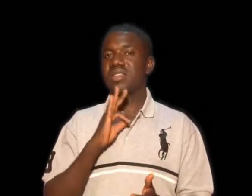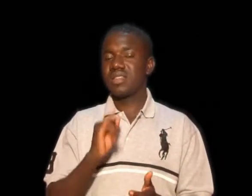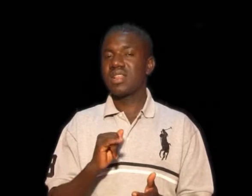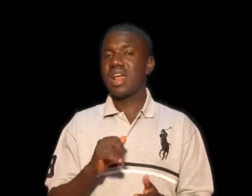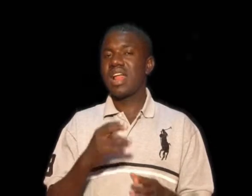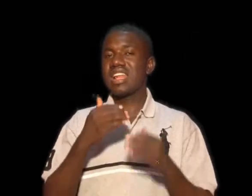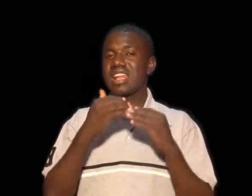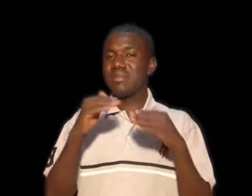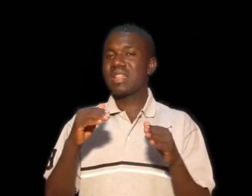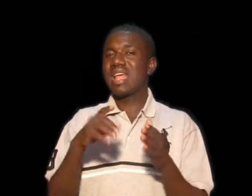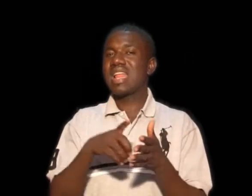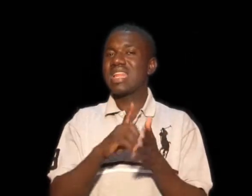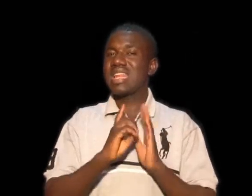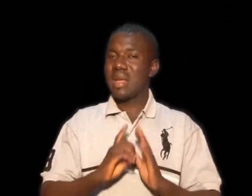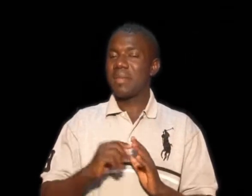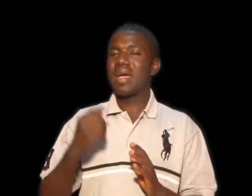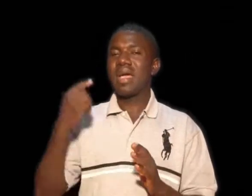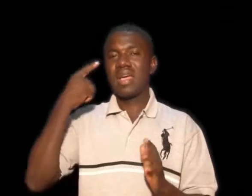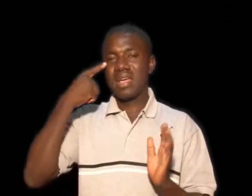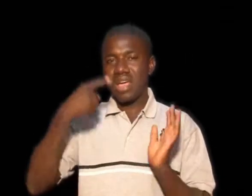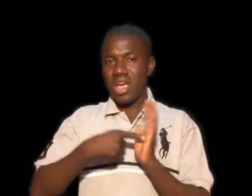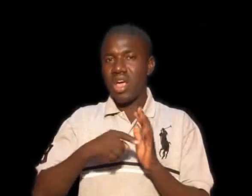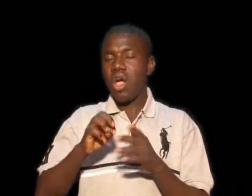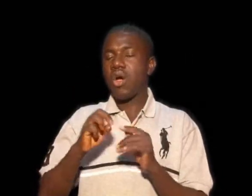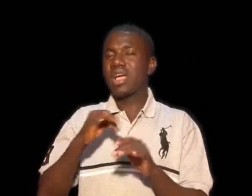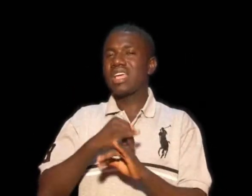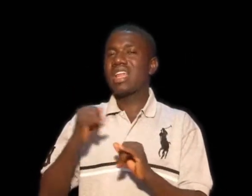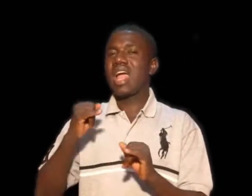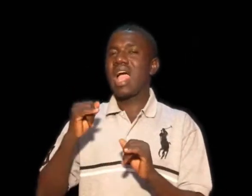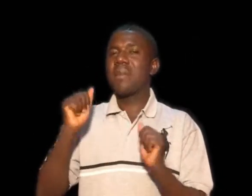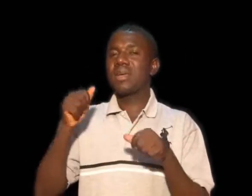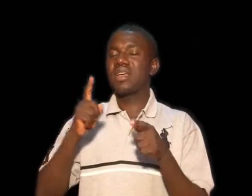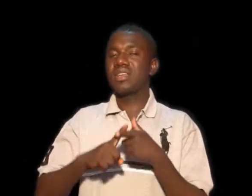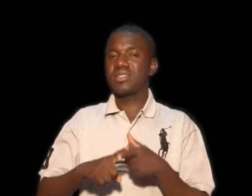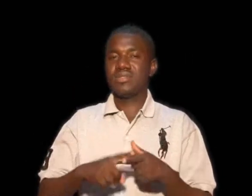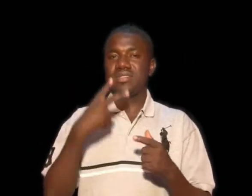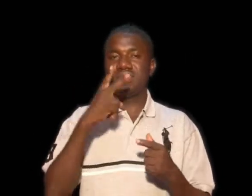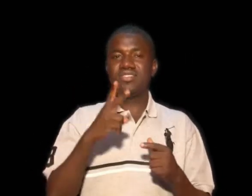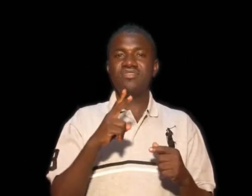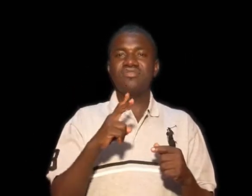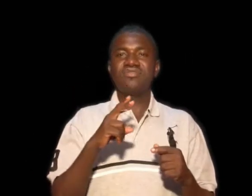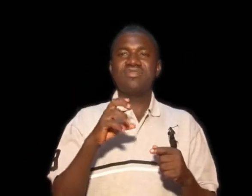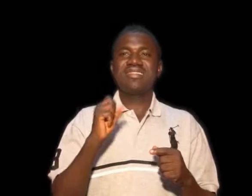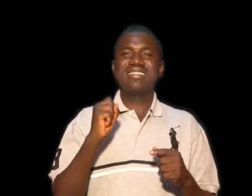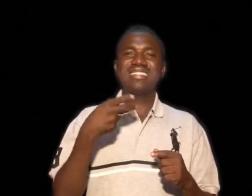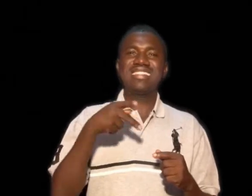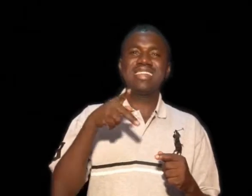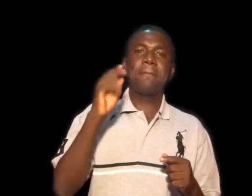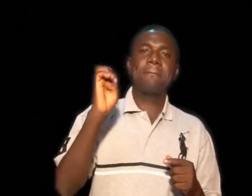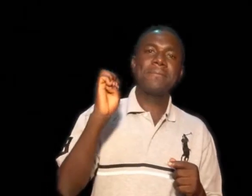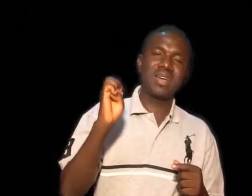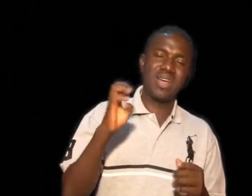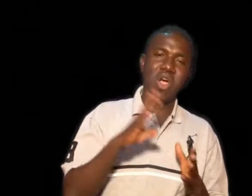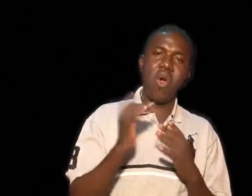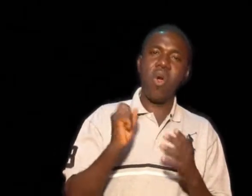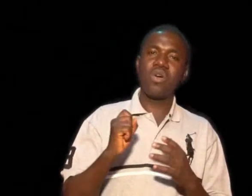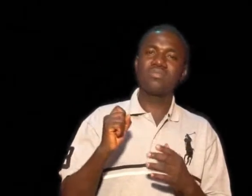limited depth perception or an inability to see shapes or shadows. Discuss the images he or she describes so